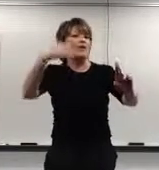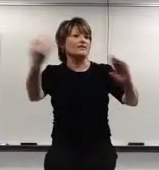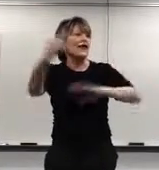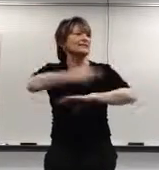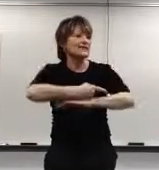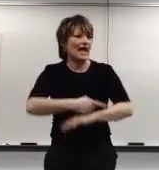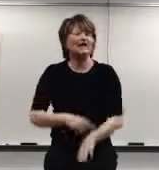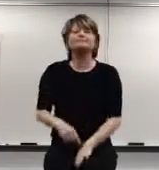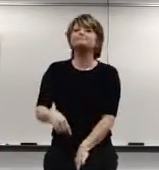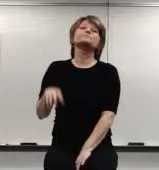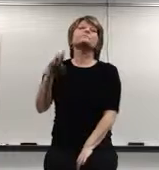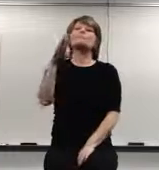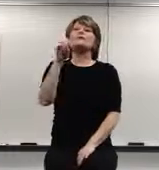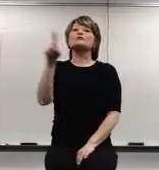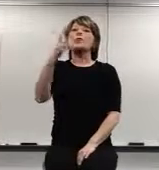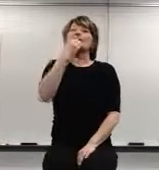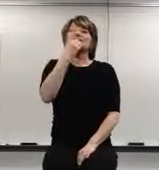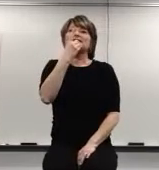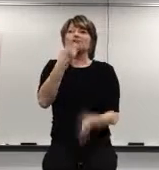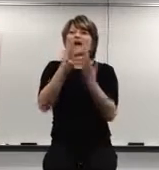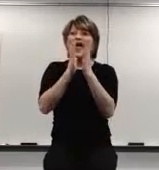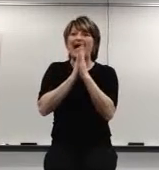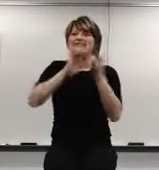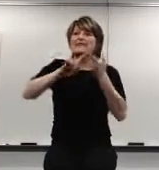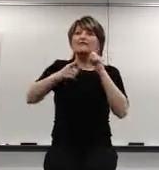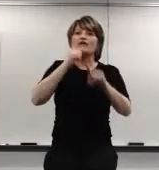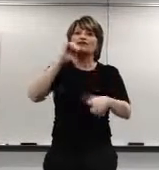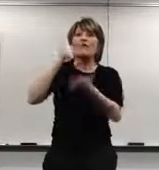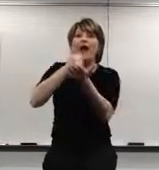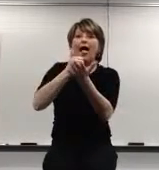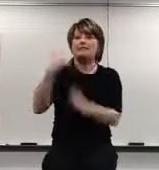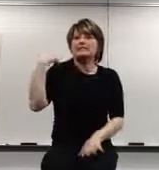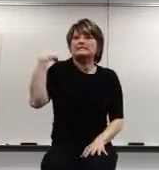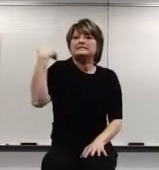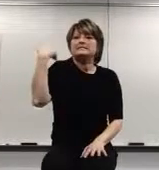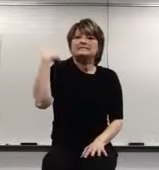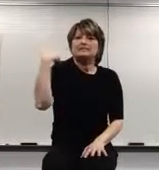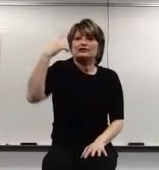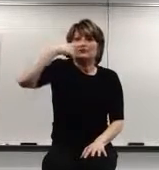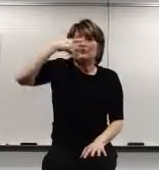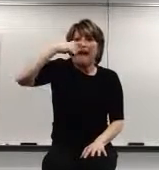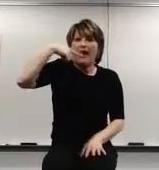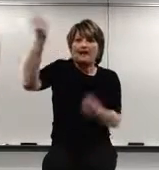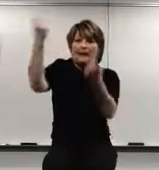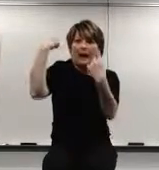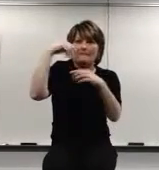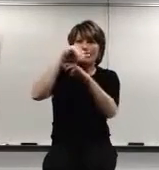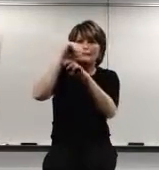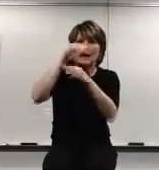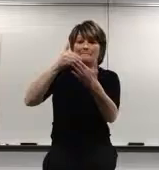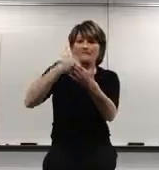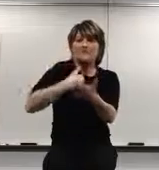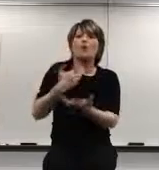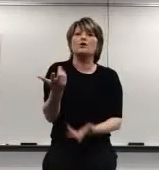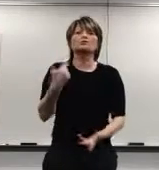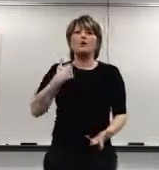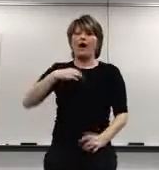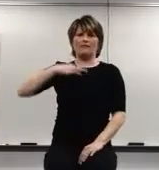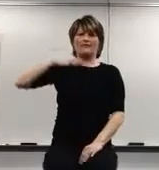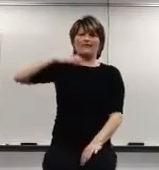We were setting up the reception hall and everything was getting decorated. So Dave asked his friends to help him. He said, "Do you mind coming to the reception